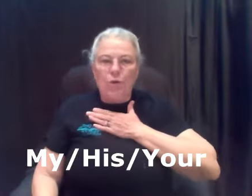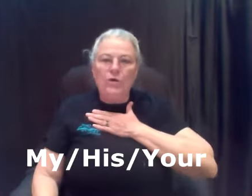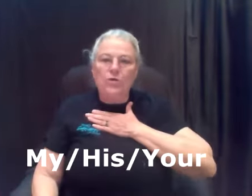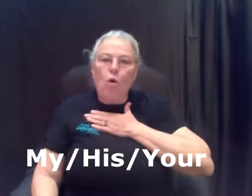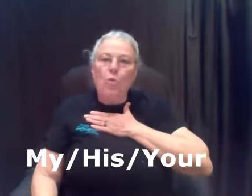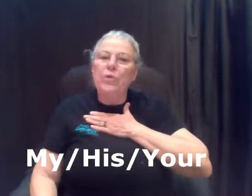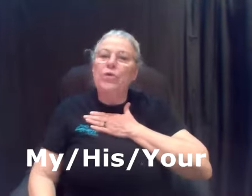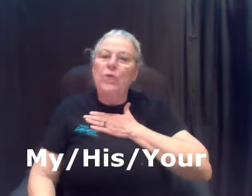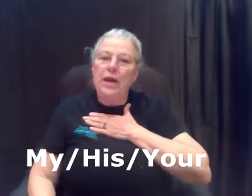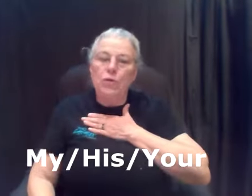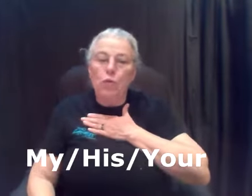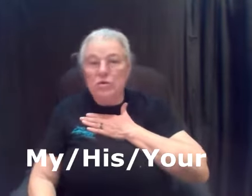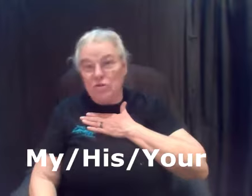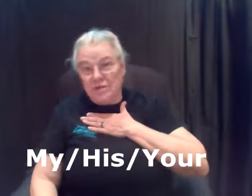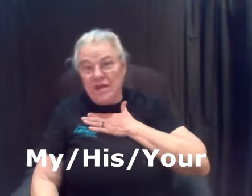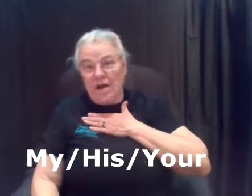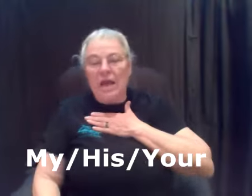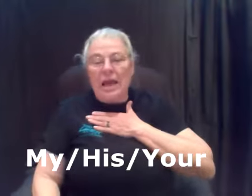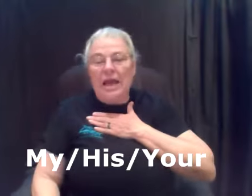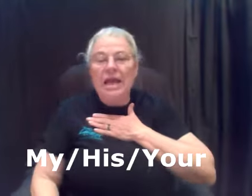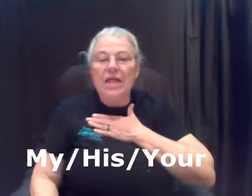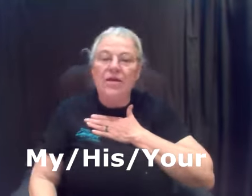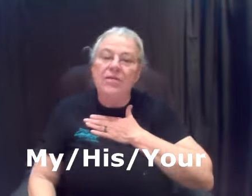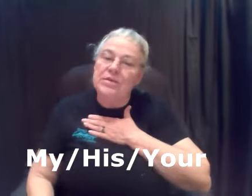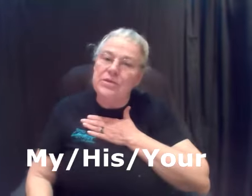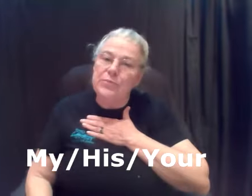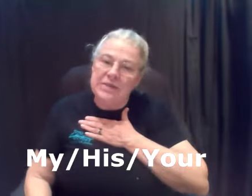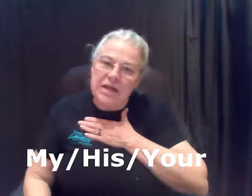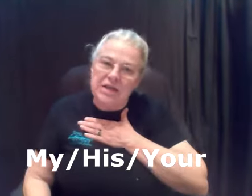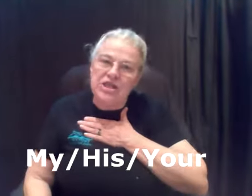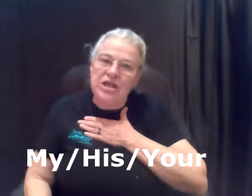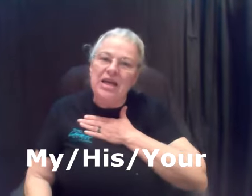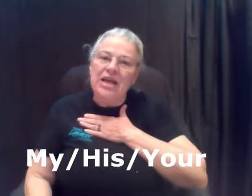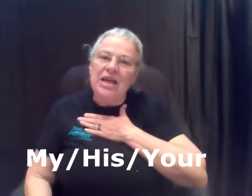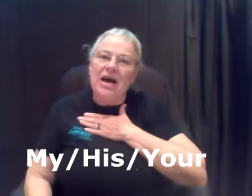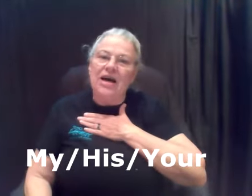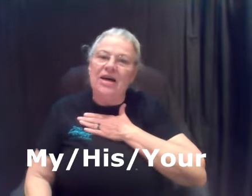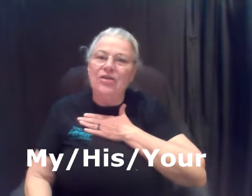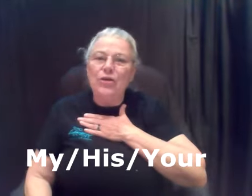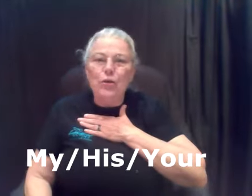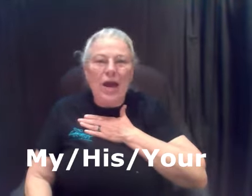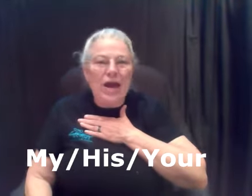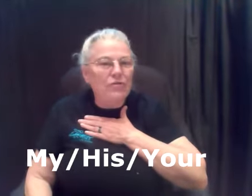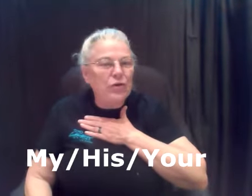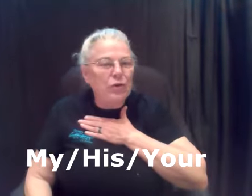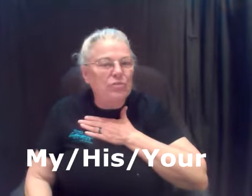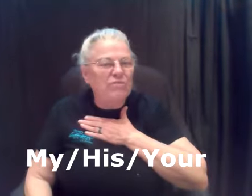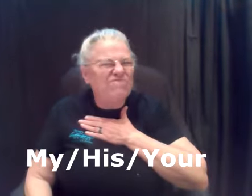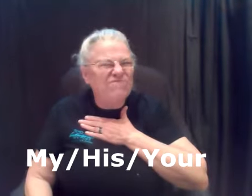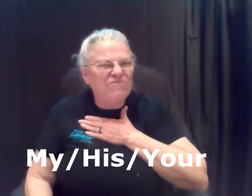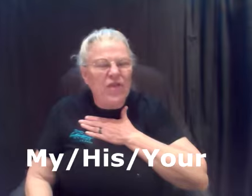to open your hand toward yourself. Anything that is possession, you have to think